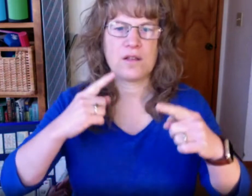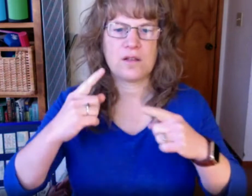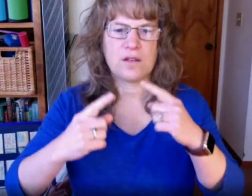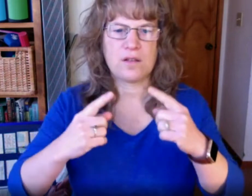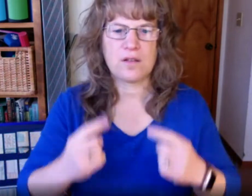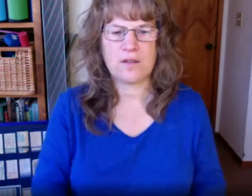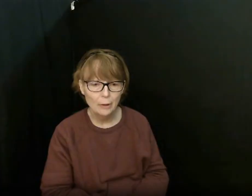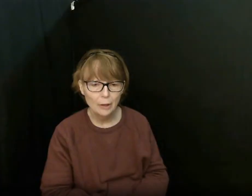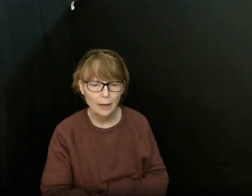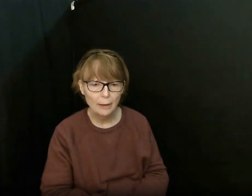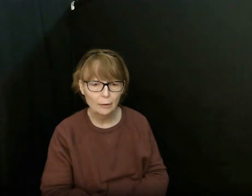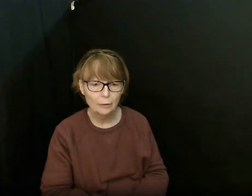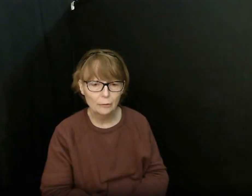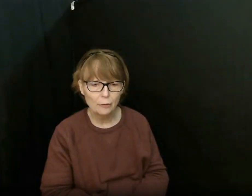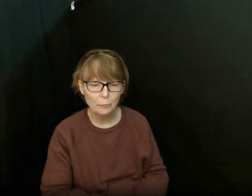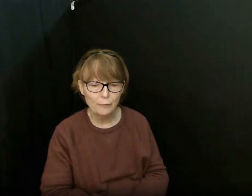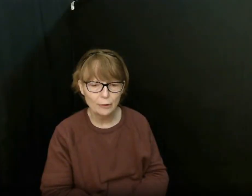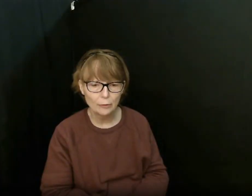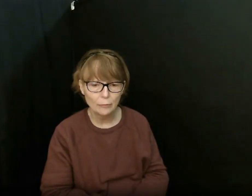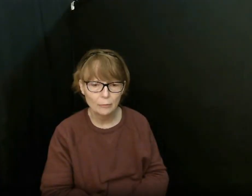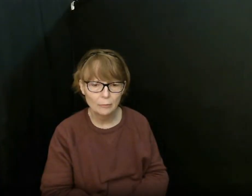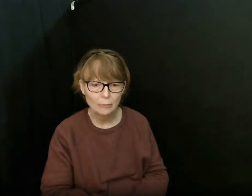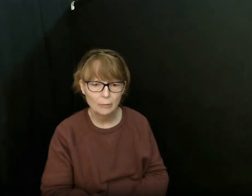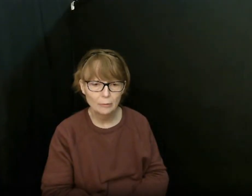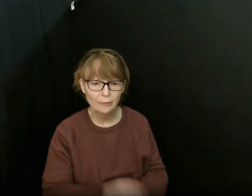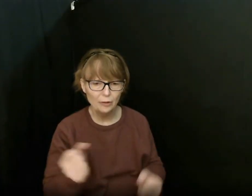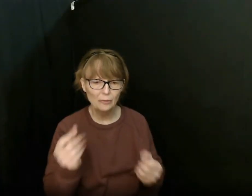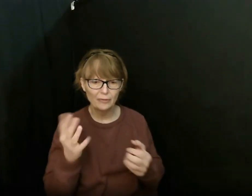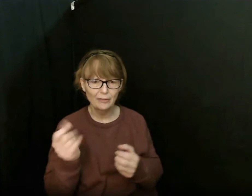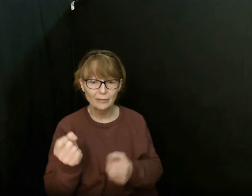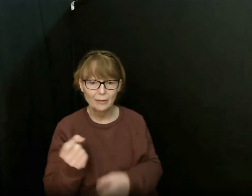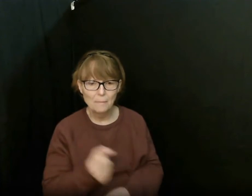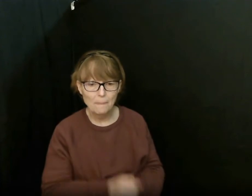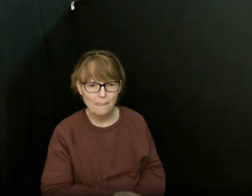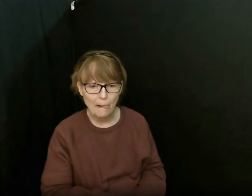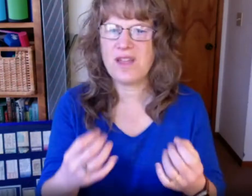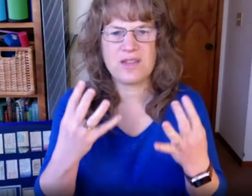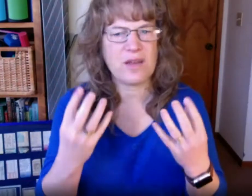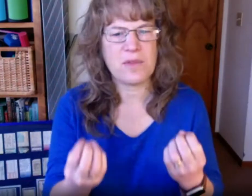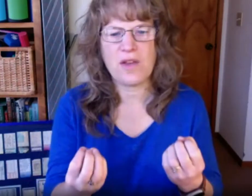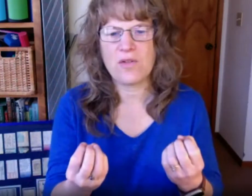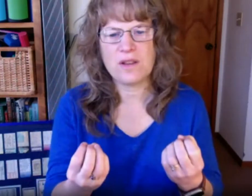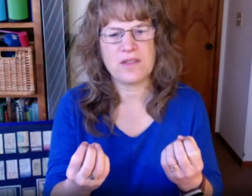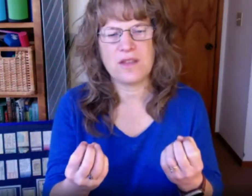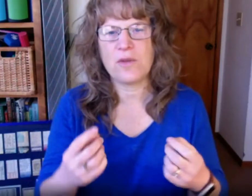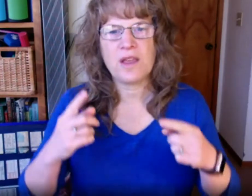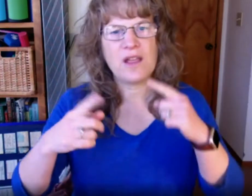your daughter's boyfriend use? Does he use this? They do this. I mean, they all. Callie's telling